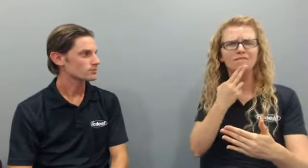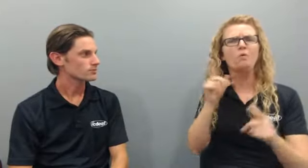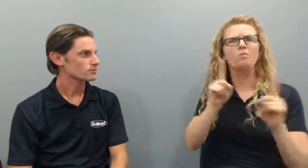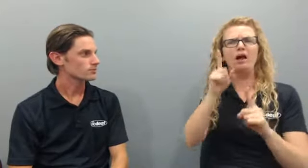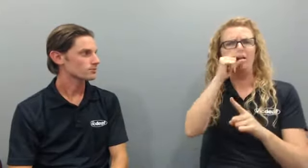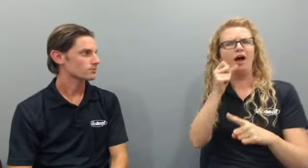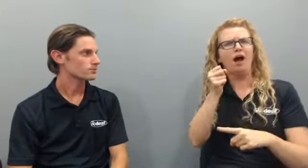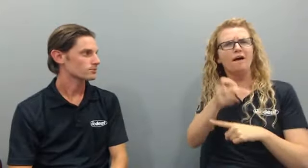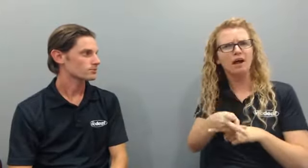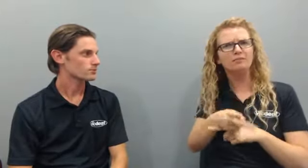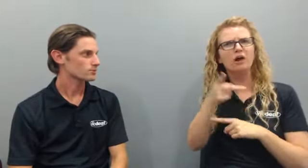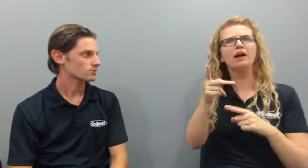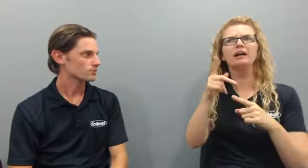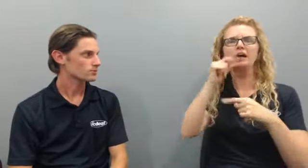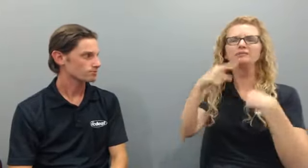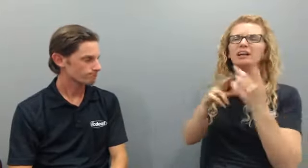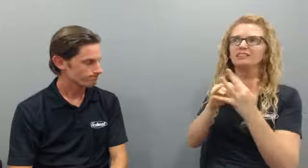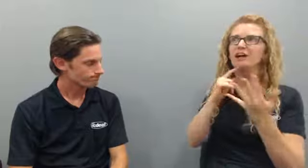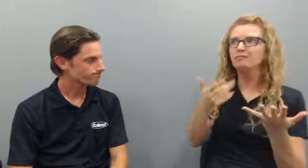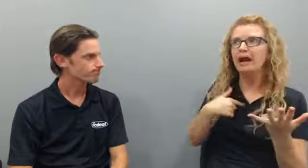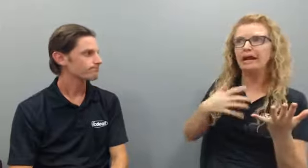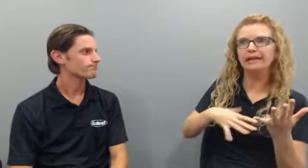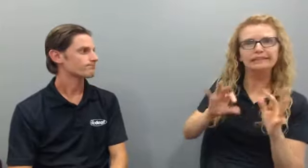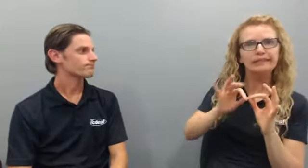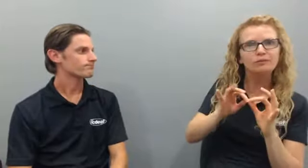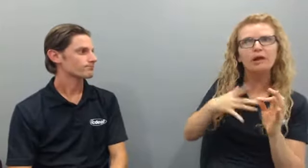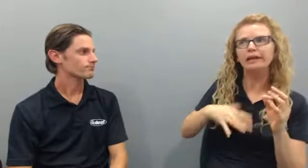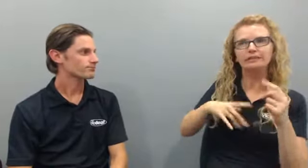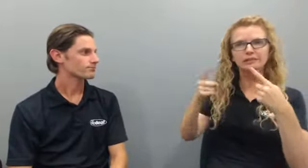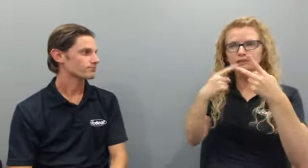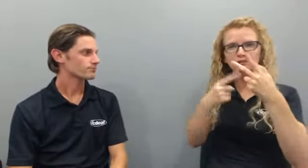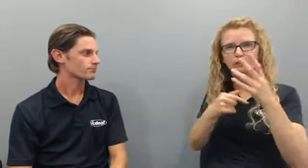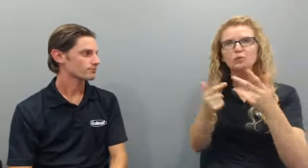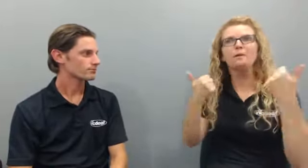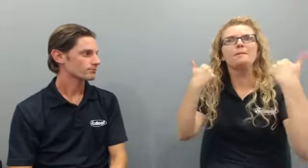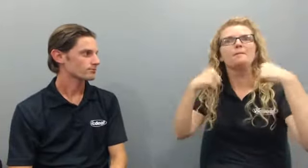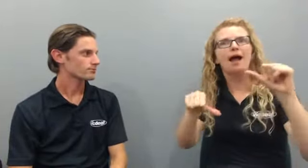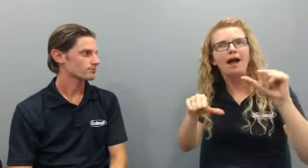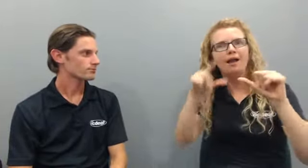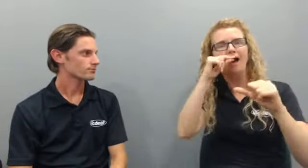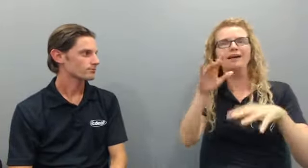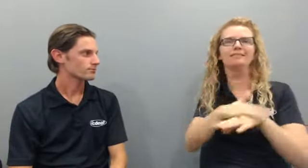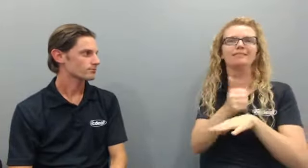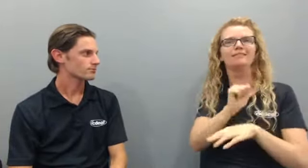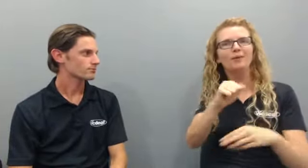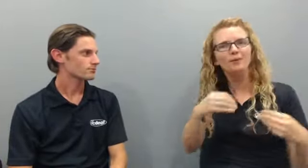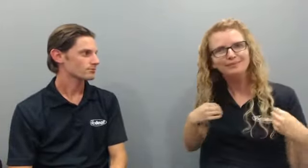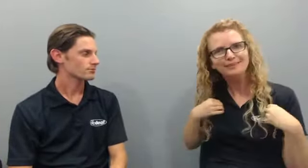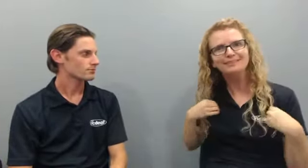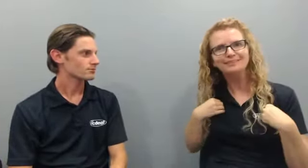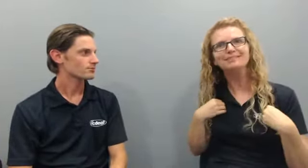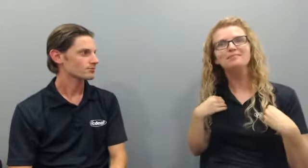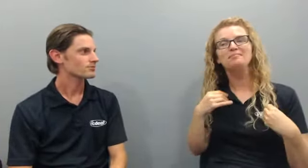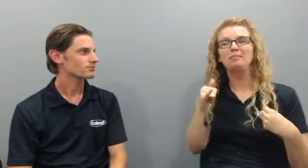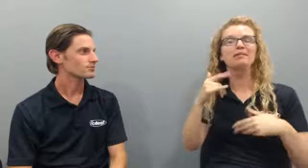also why that's an aim and what barriers you currently face, and how having NDIS funding can overcome those problems, and how having interpreters can help you